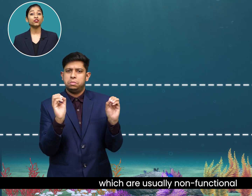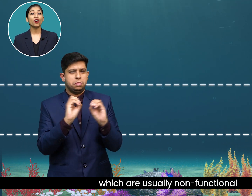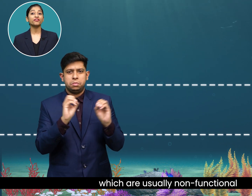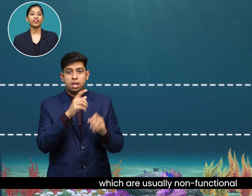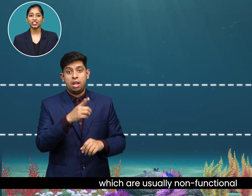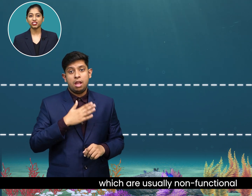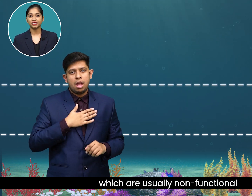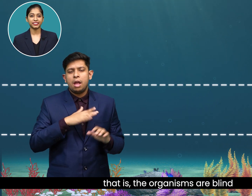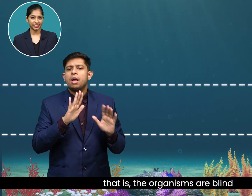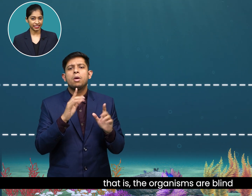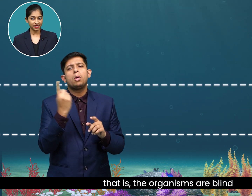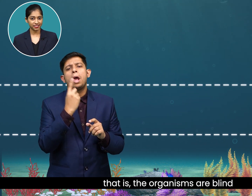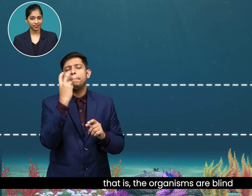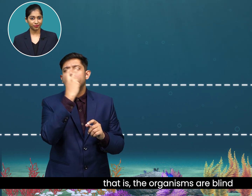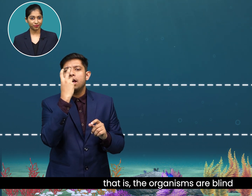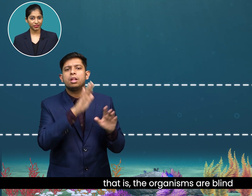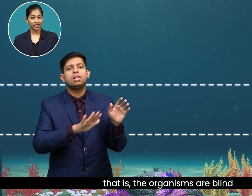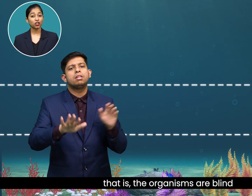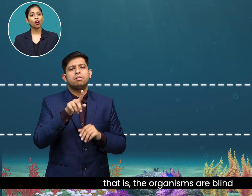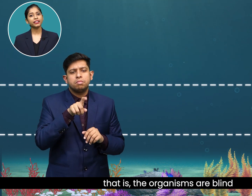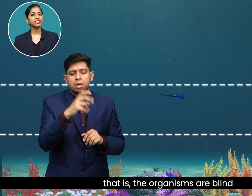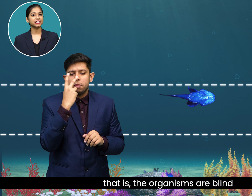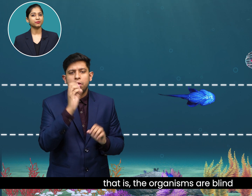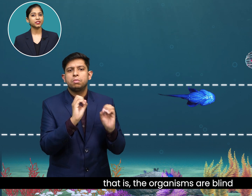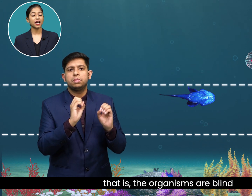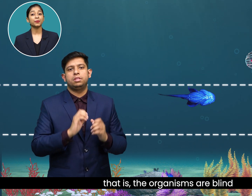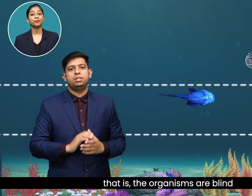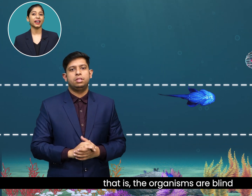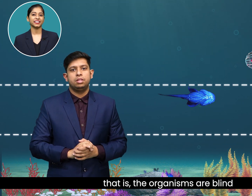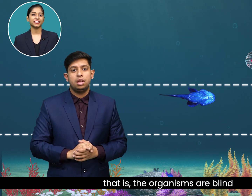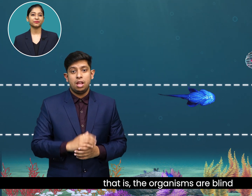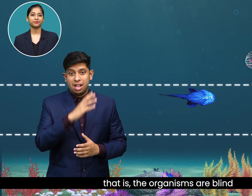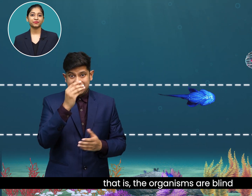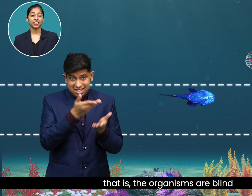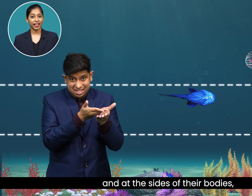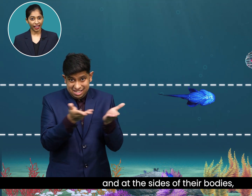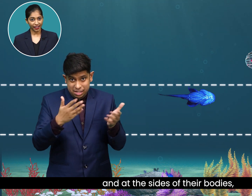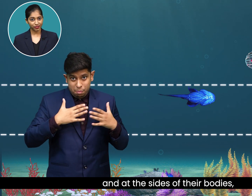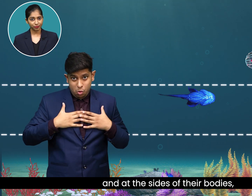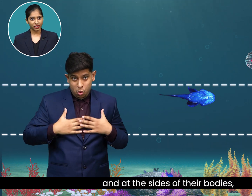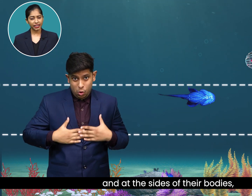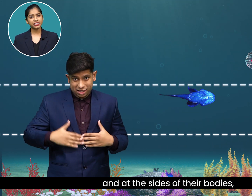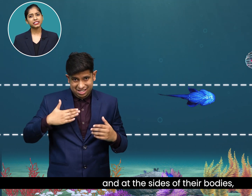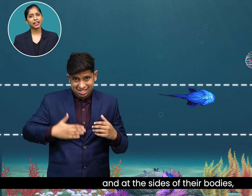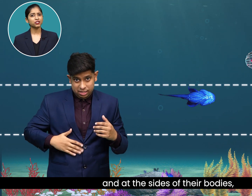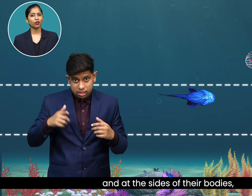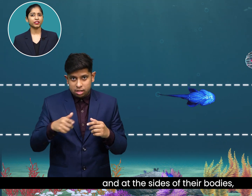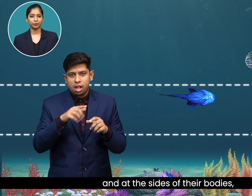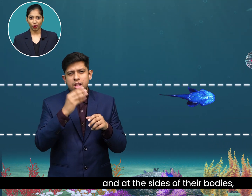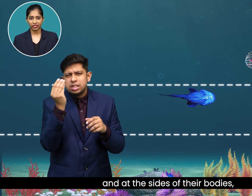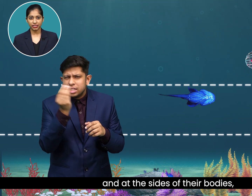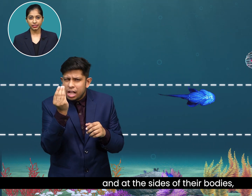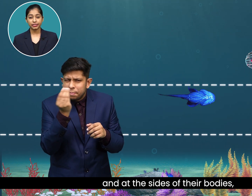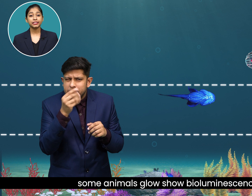usually non-functional, that is, the organisms are blind, and at the sides of